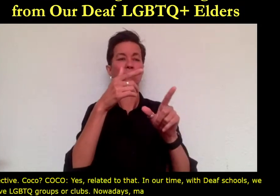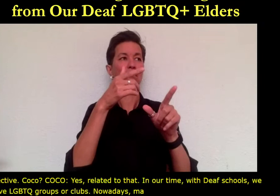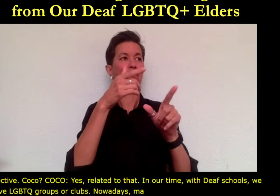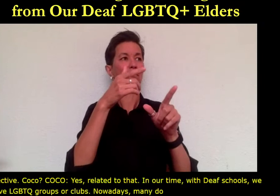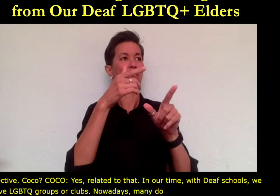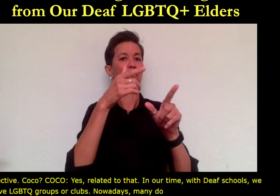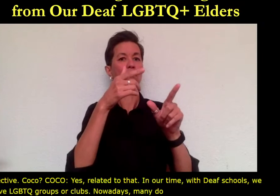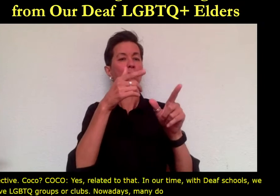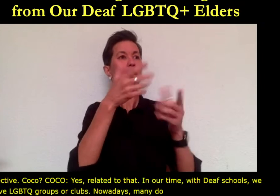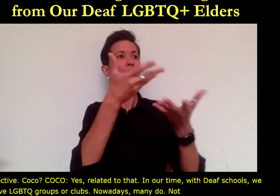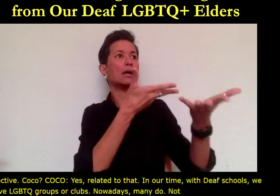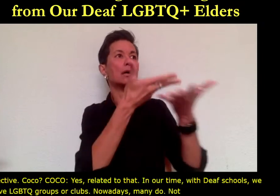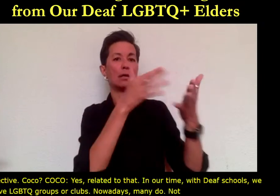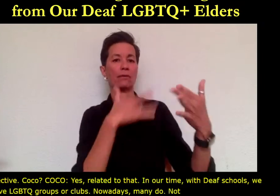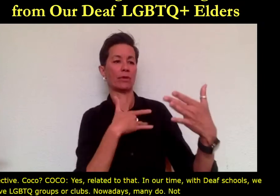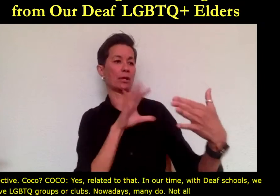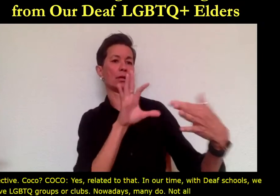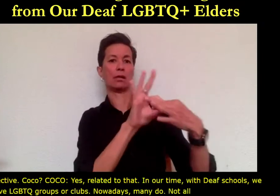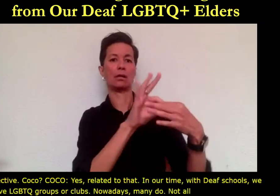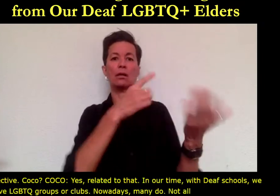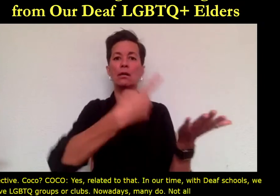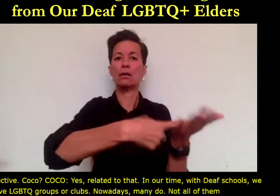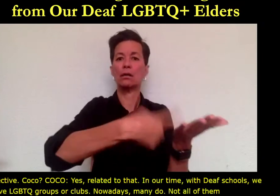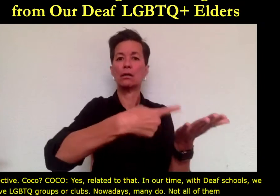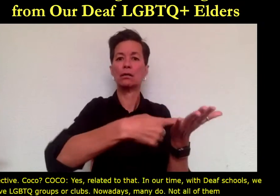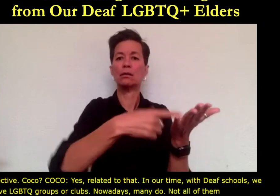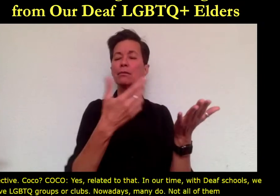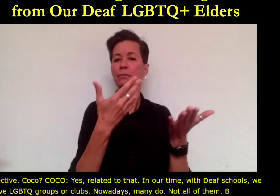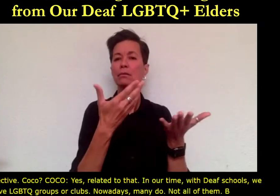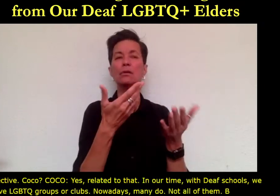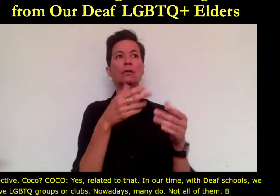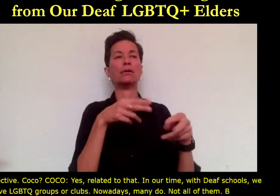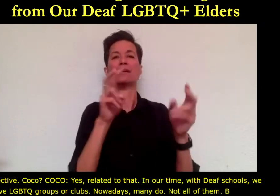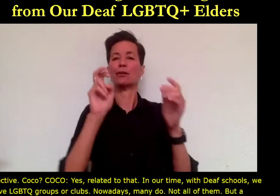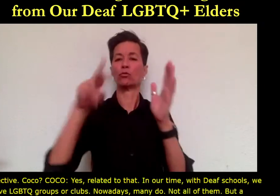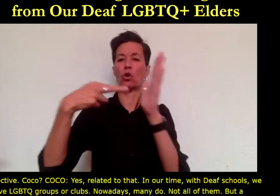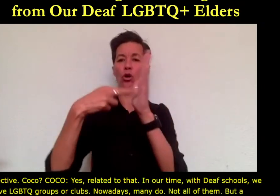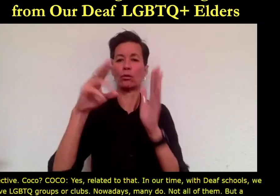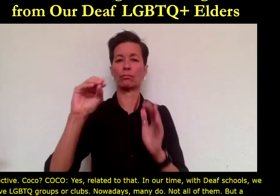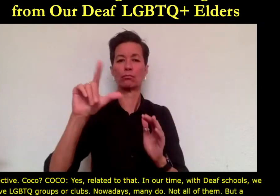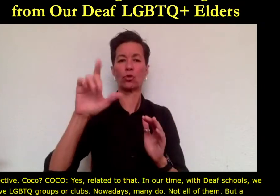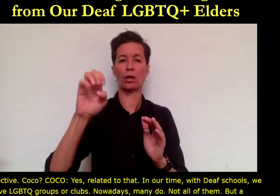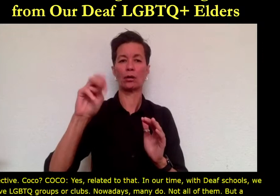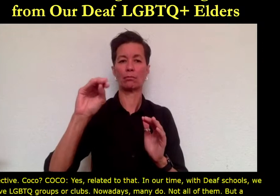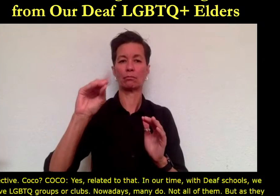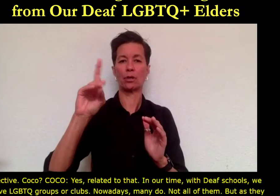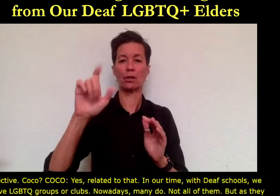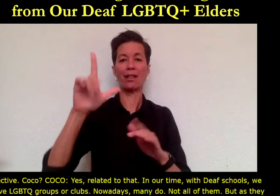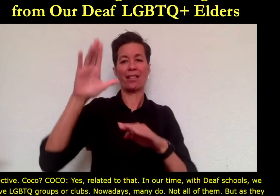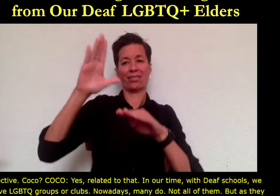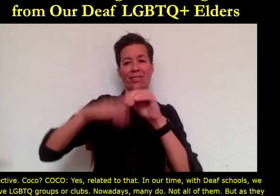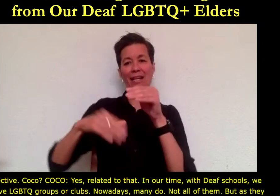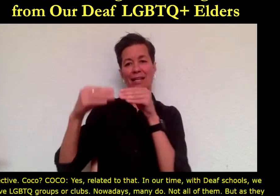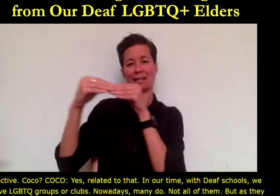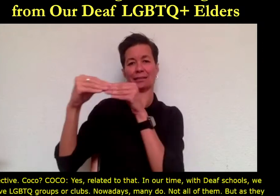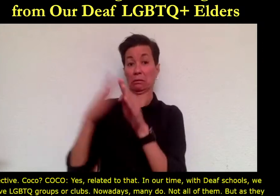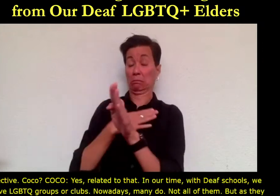together you know and they start uh having a discussion and related to role